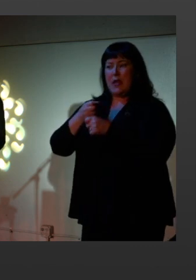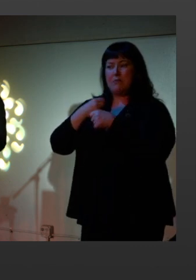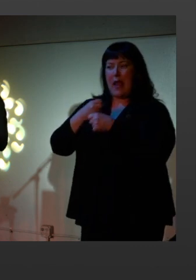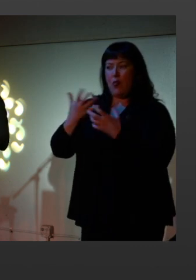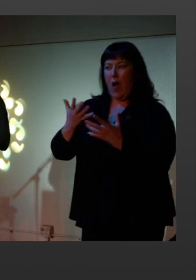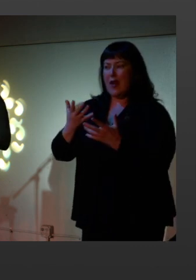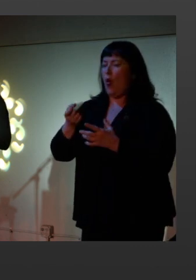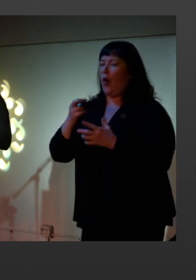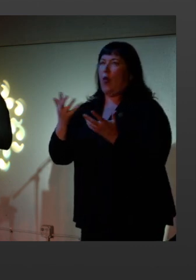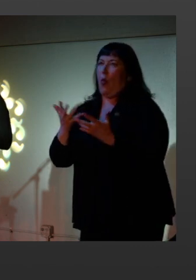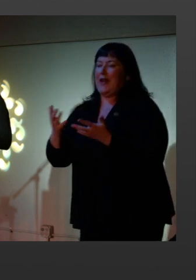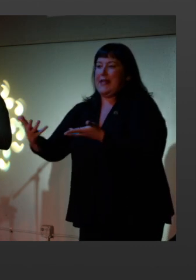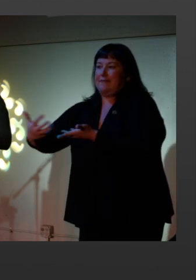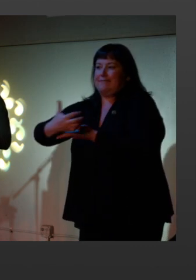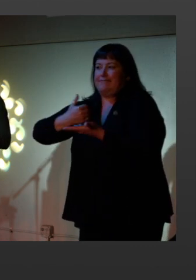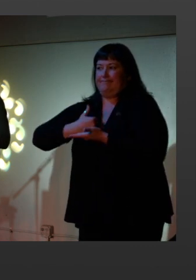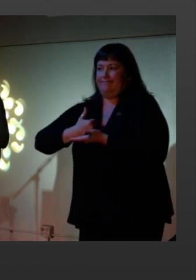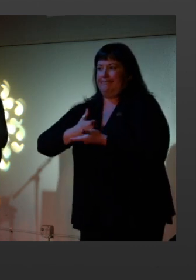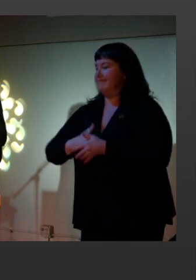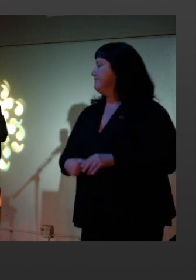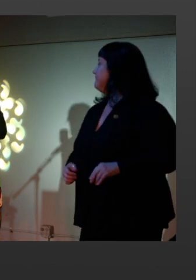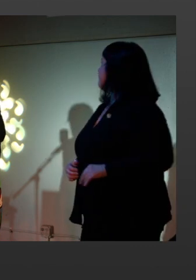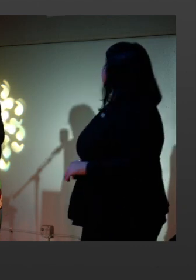he accumulated.